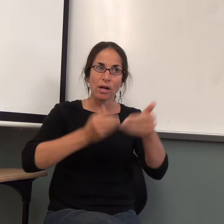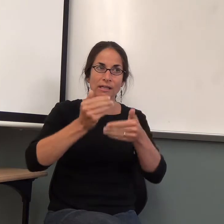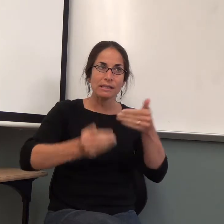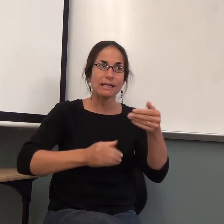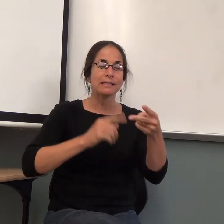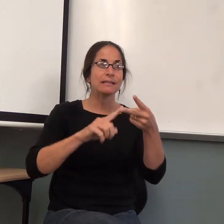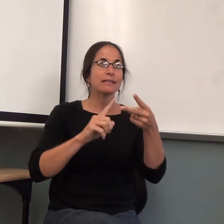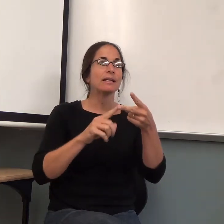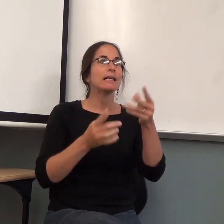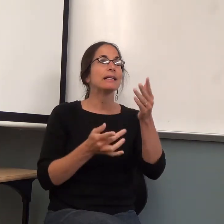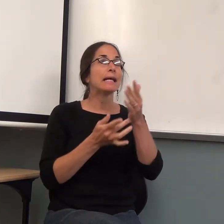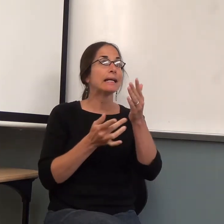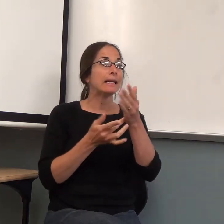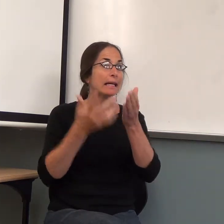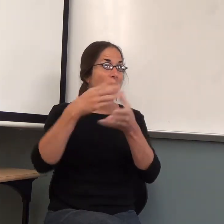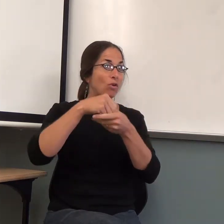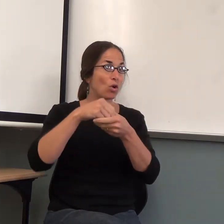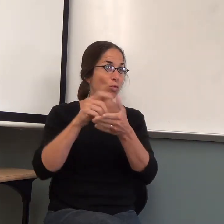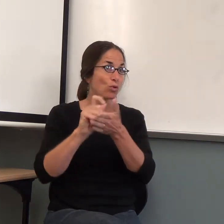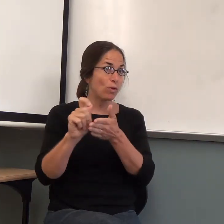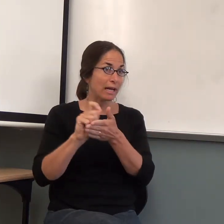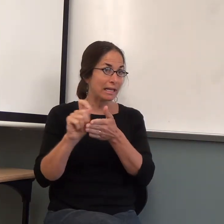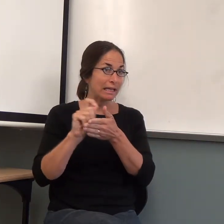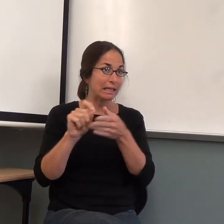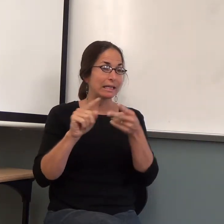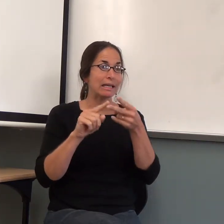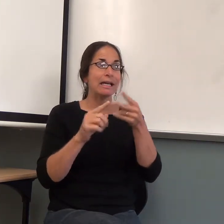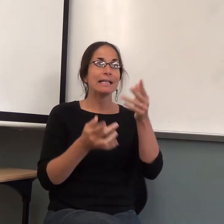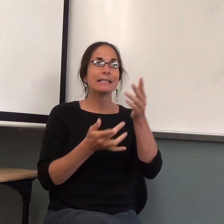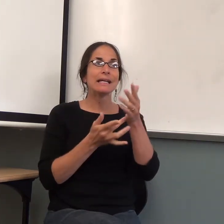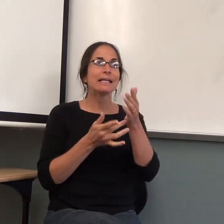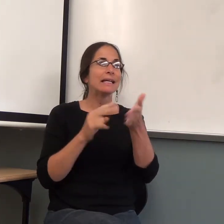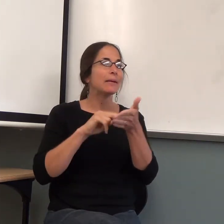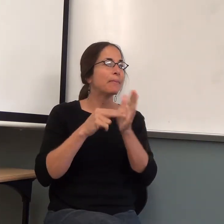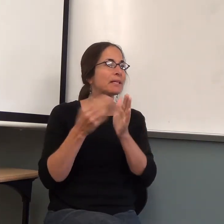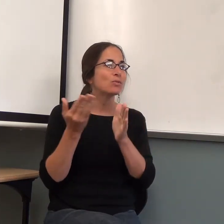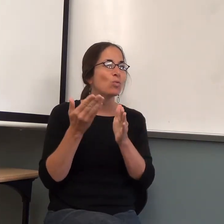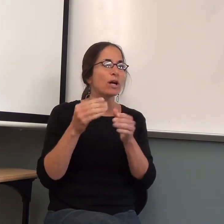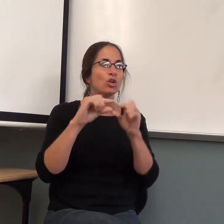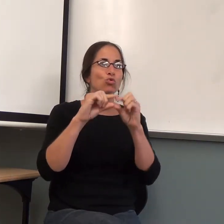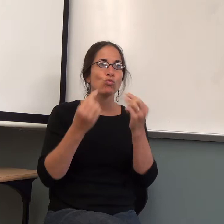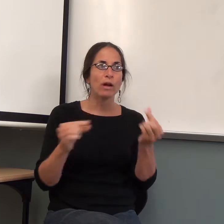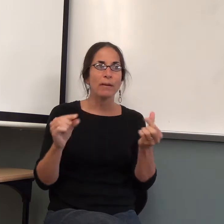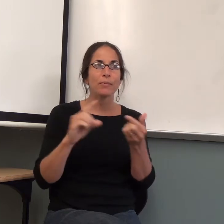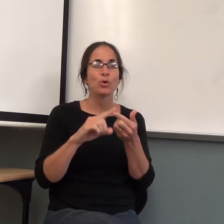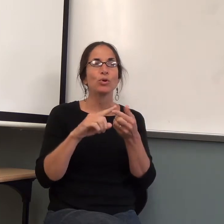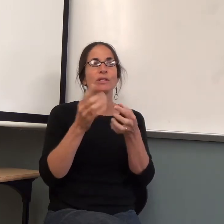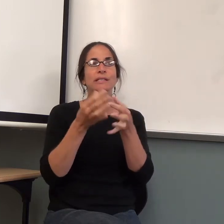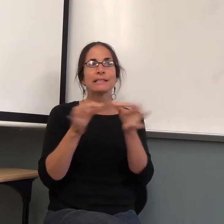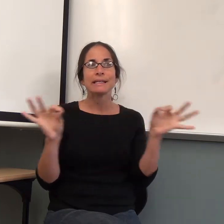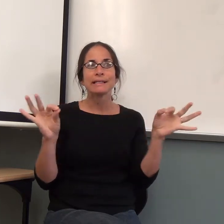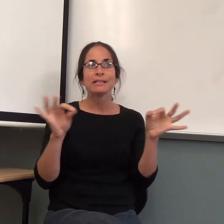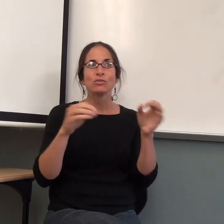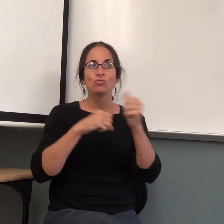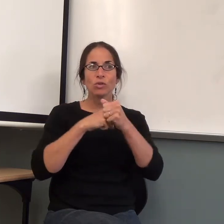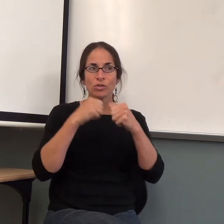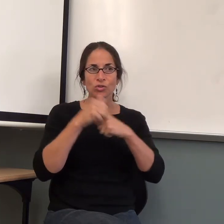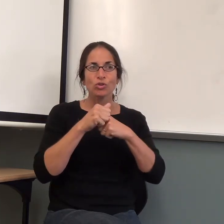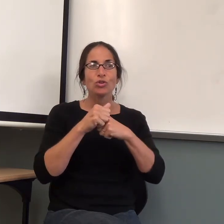writing, okay? So technique of writing includes things like grammar and sentence structure and all the pieces that make up